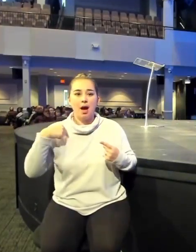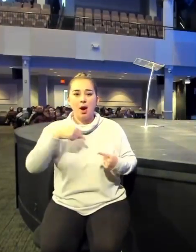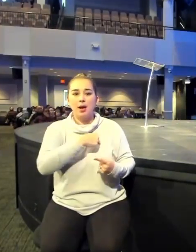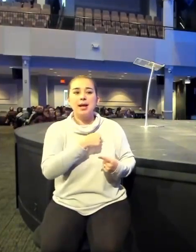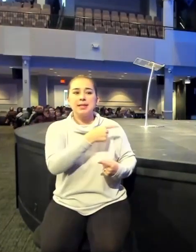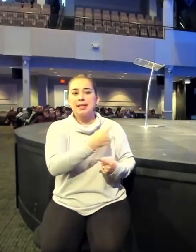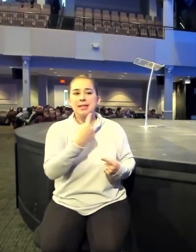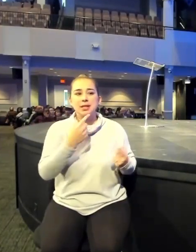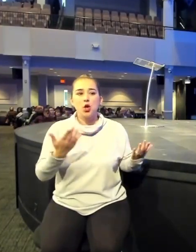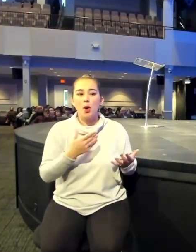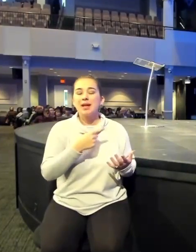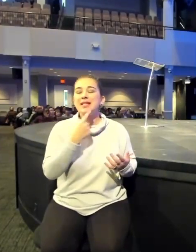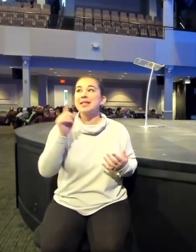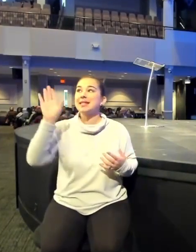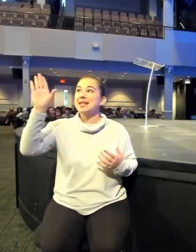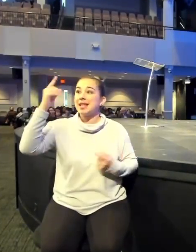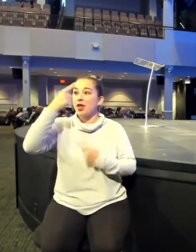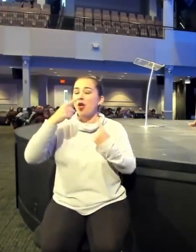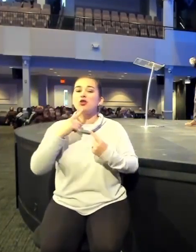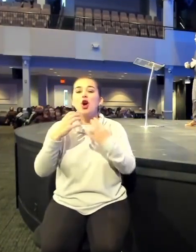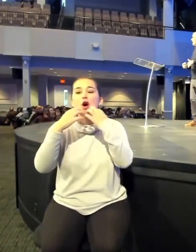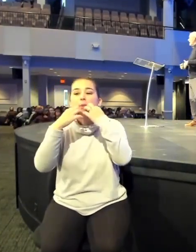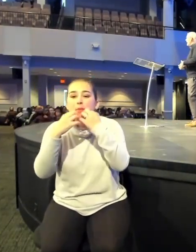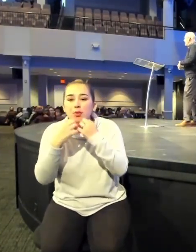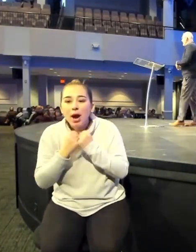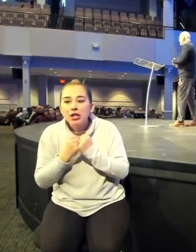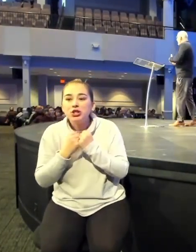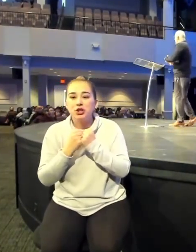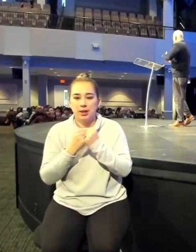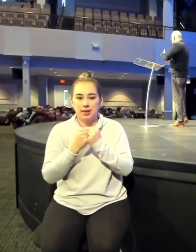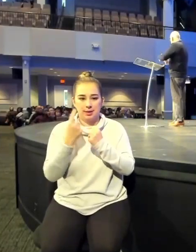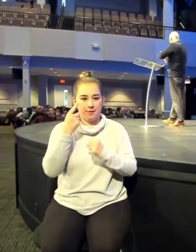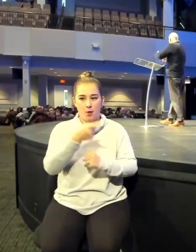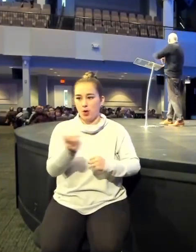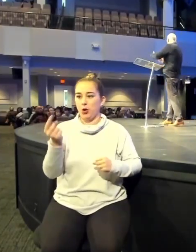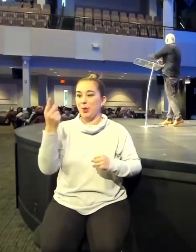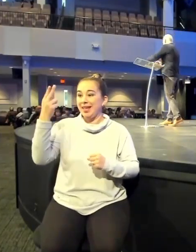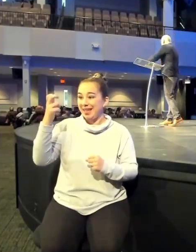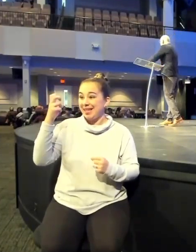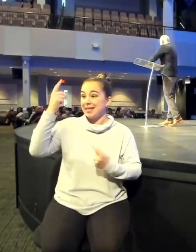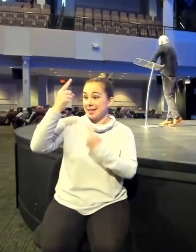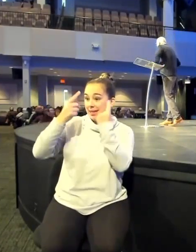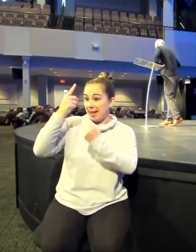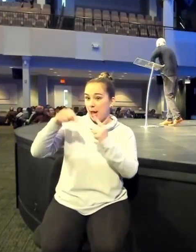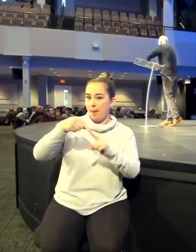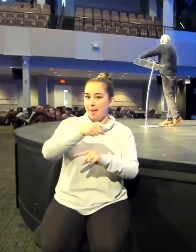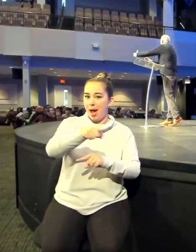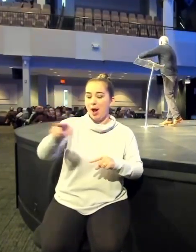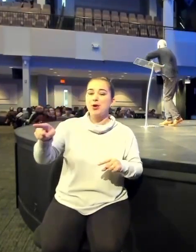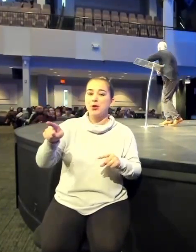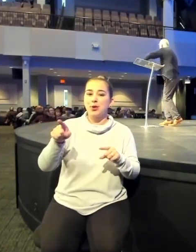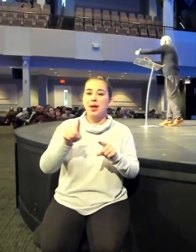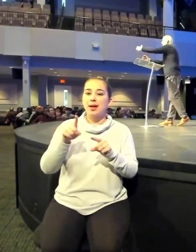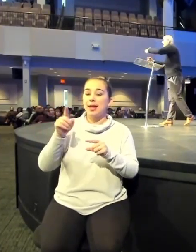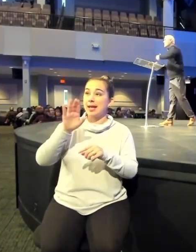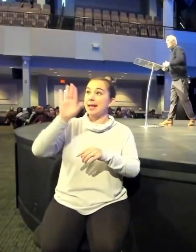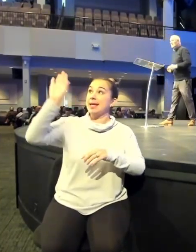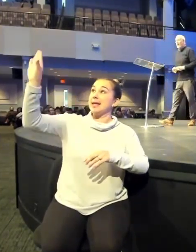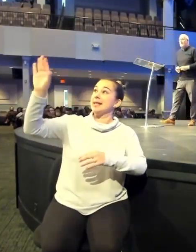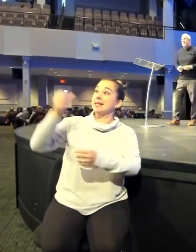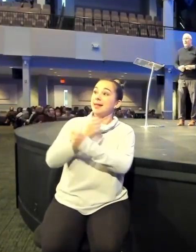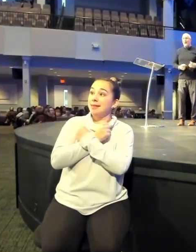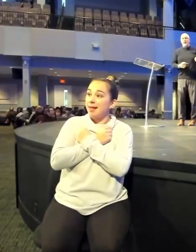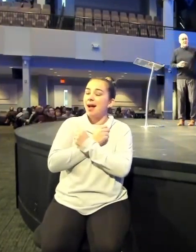are precious toward you. Do you see that God's thinking toward you is a flow of his love in